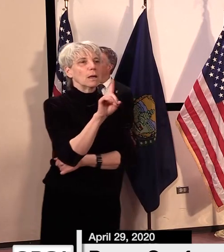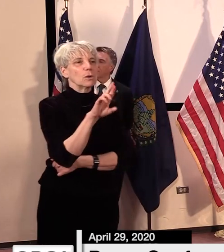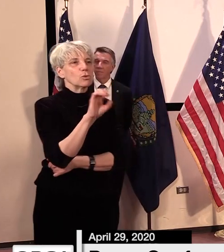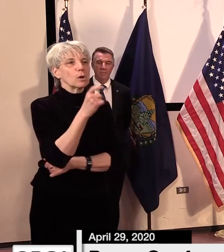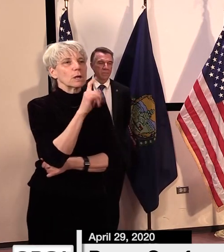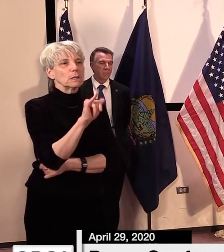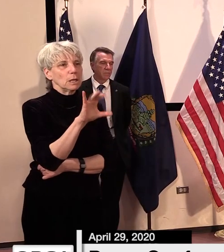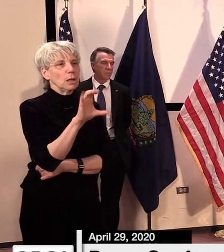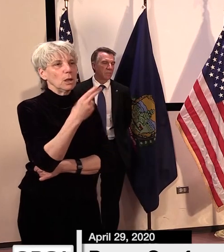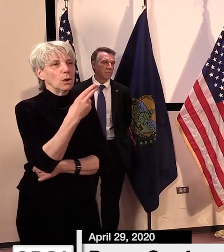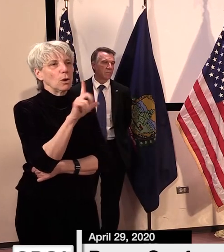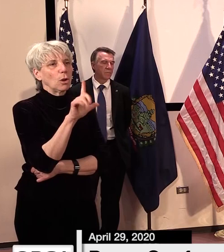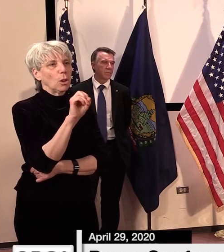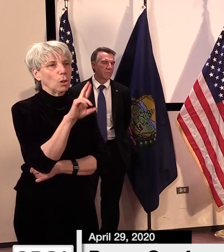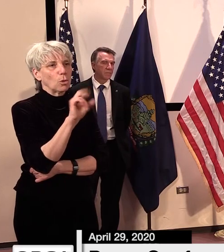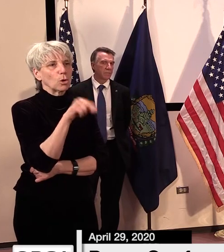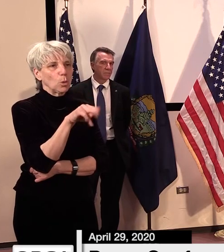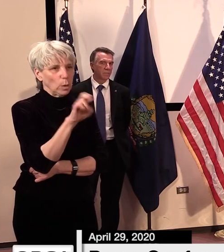hydroxychloroquine,